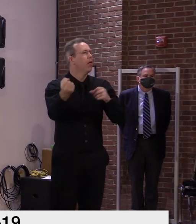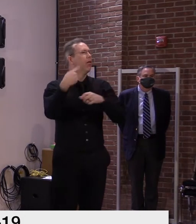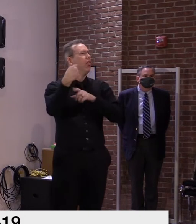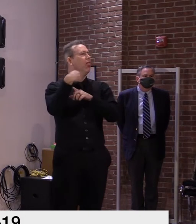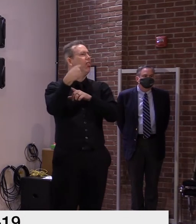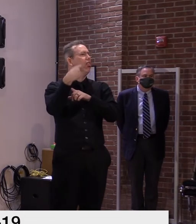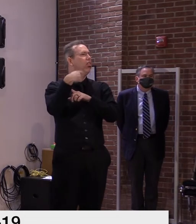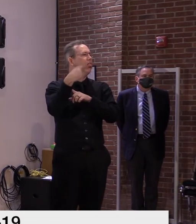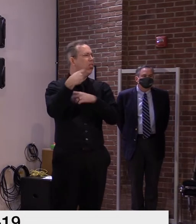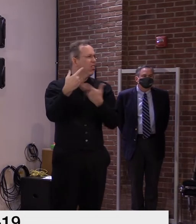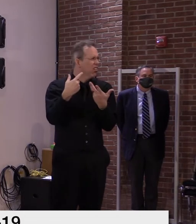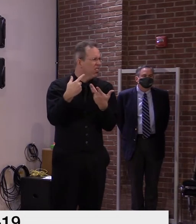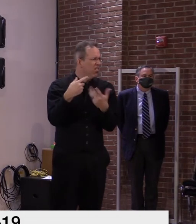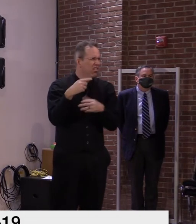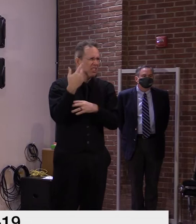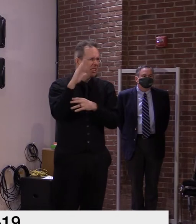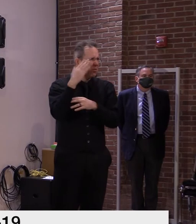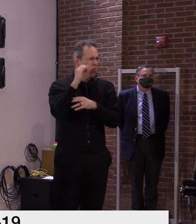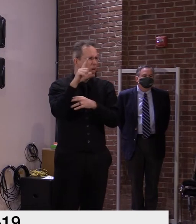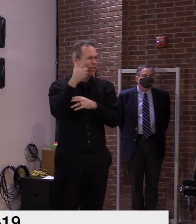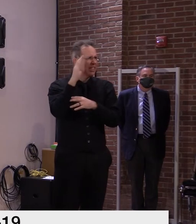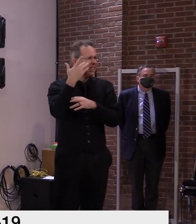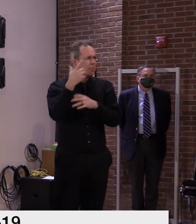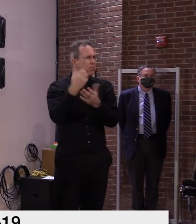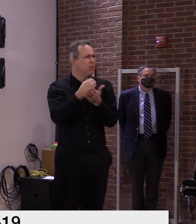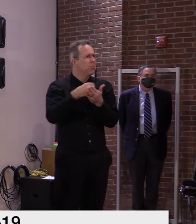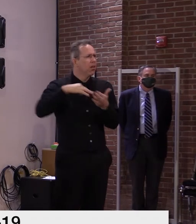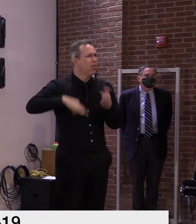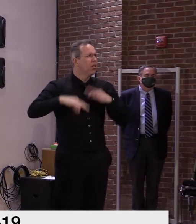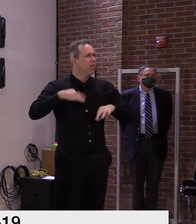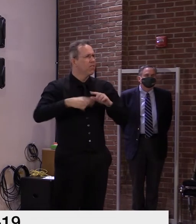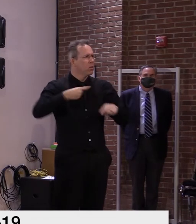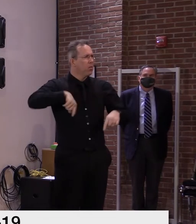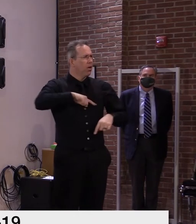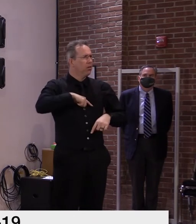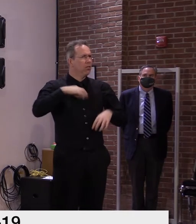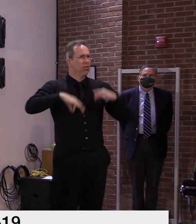not getting any of this money. It's all going to the federal government. But